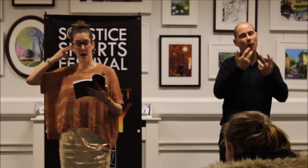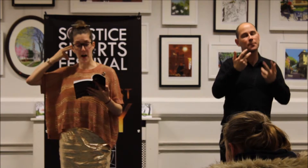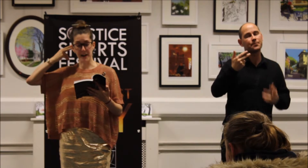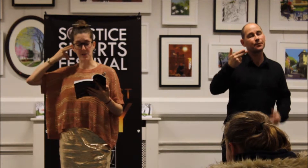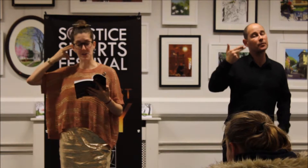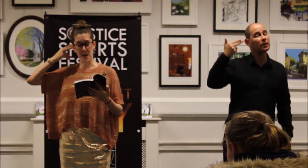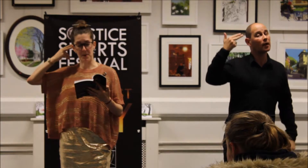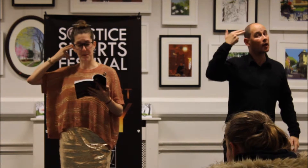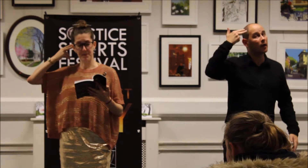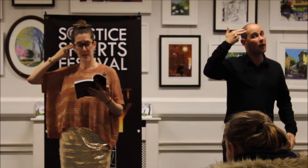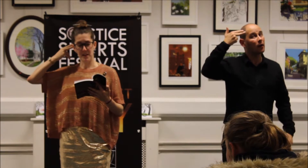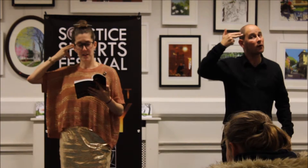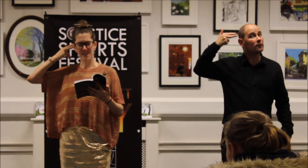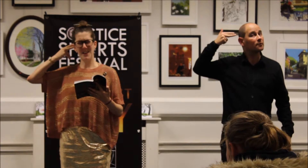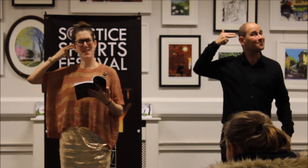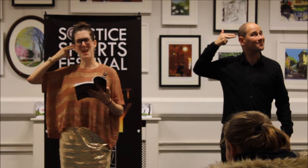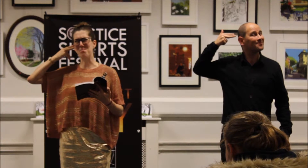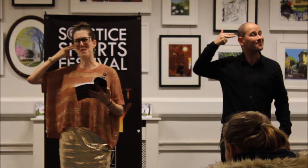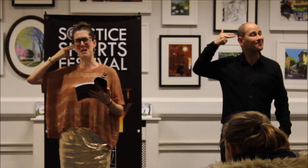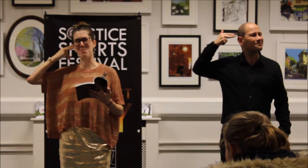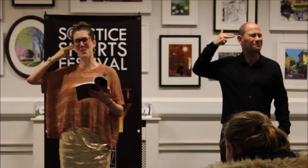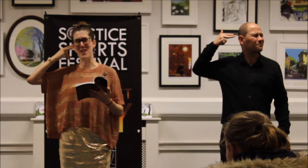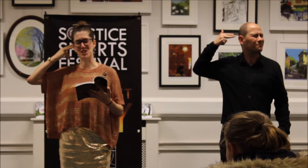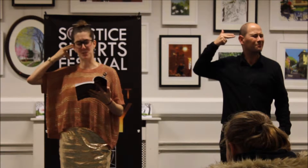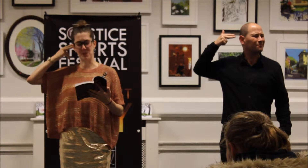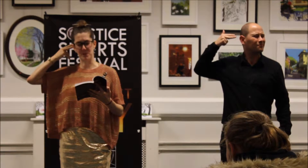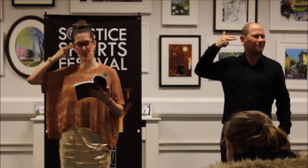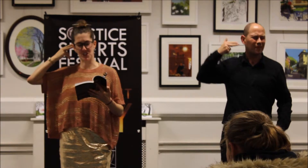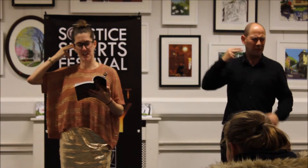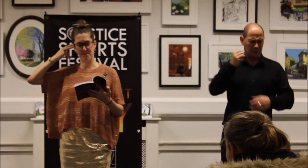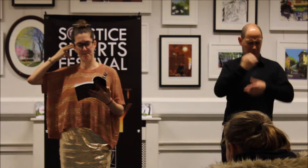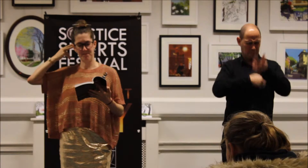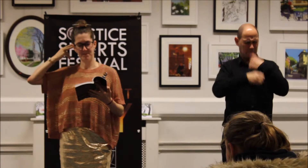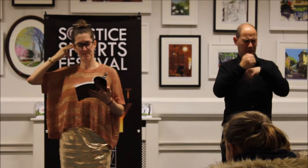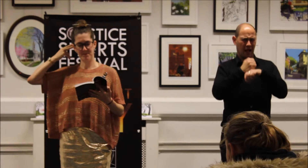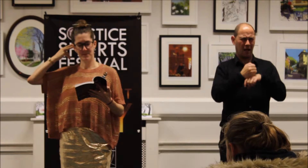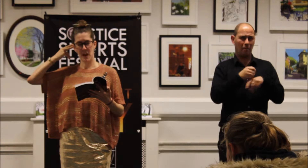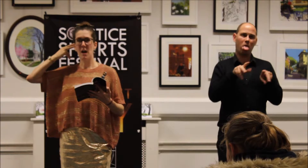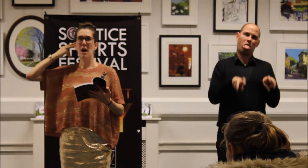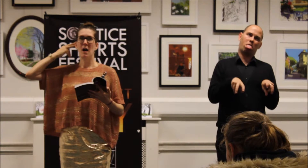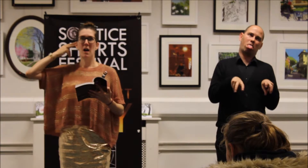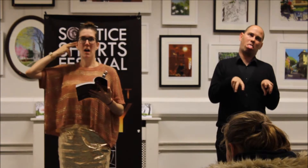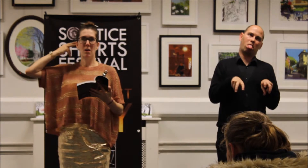inches behind her temple. None of that become a vegetable bullshit.